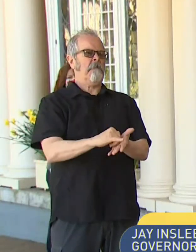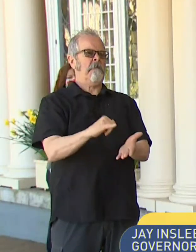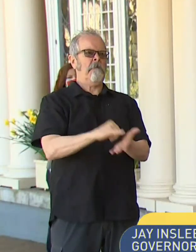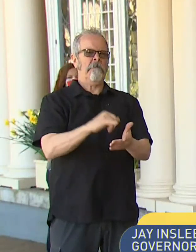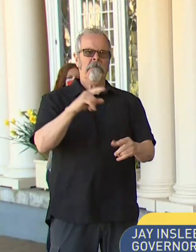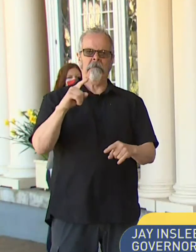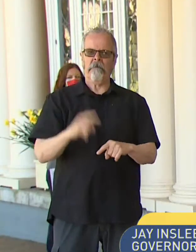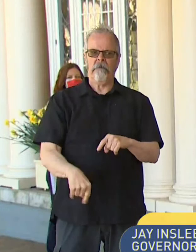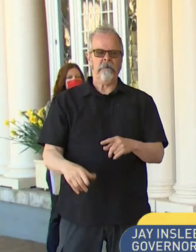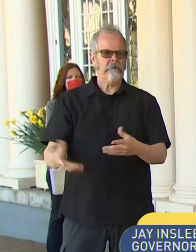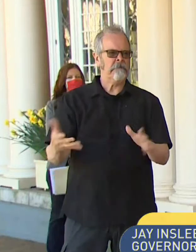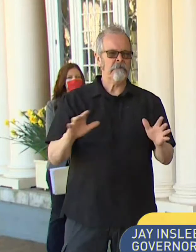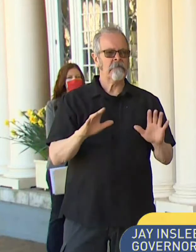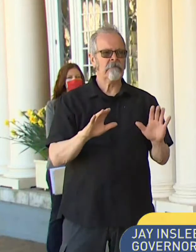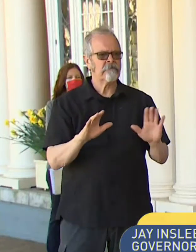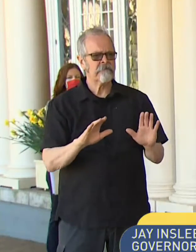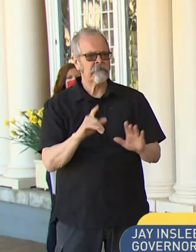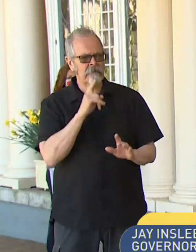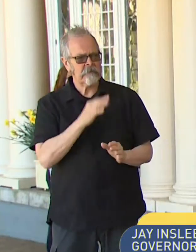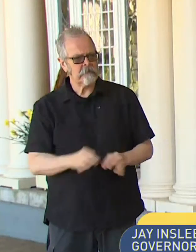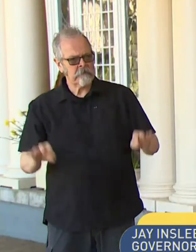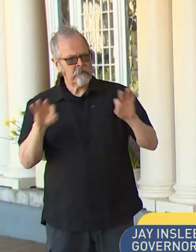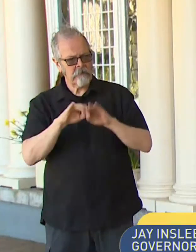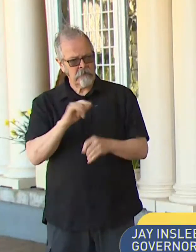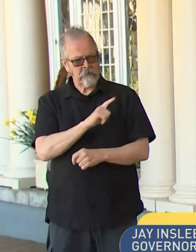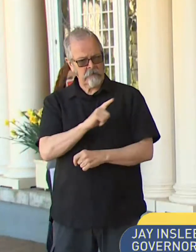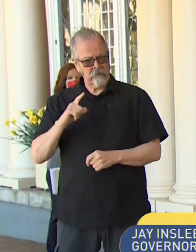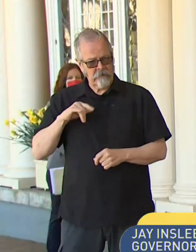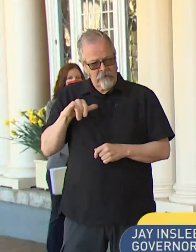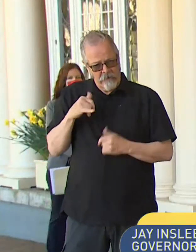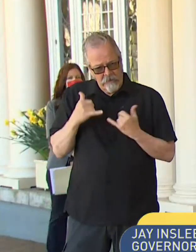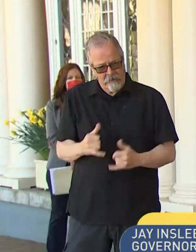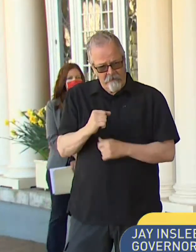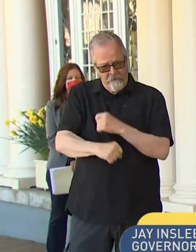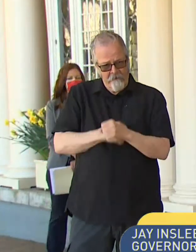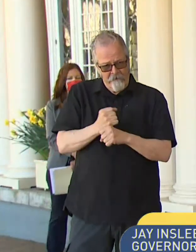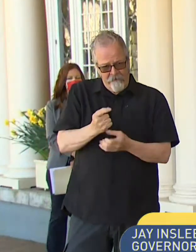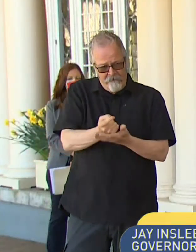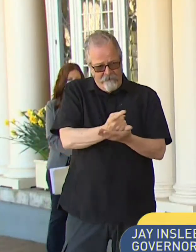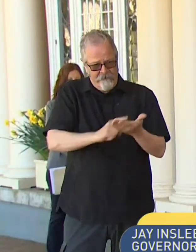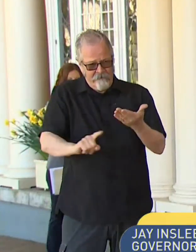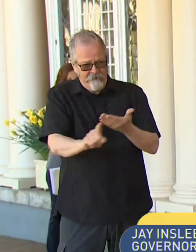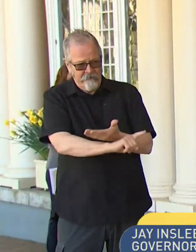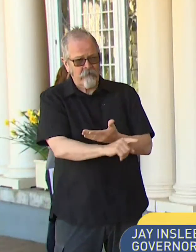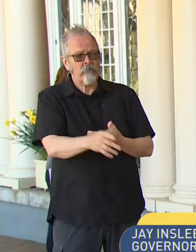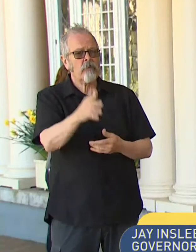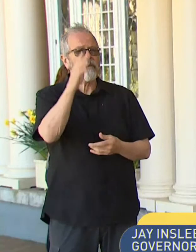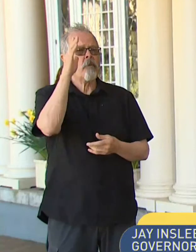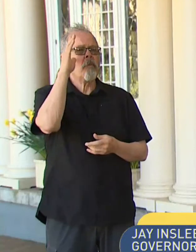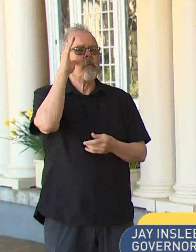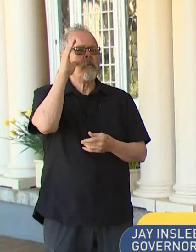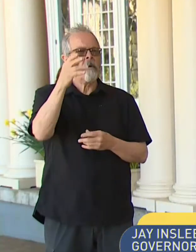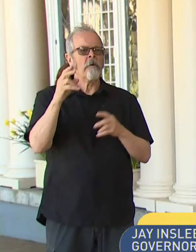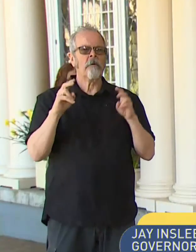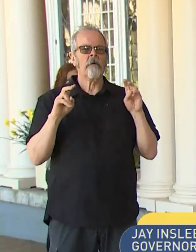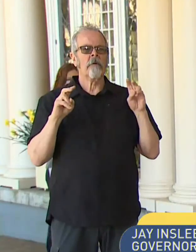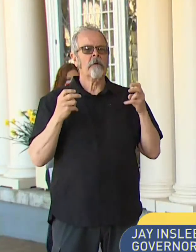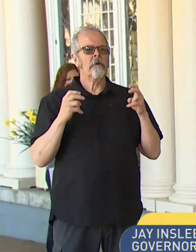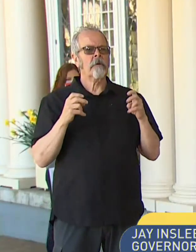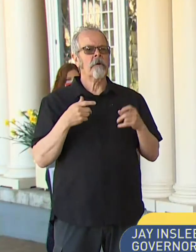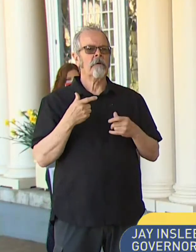meaningful legislation this year. In the next week, we will possibly get over the goal line on homelessness